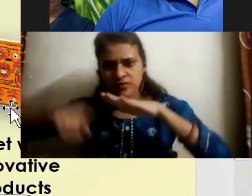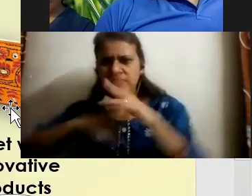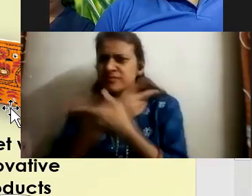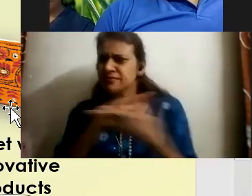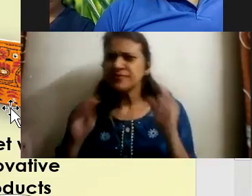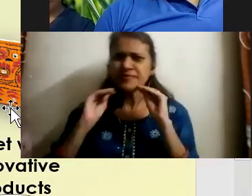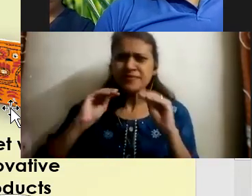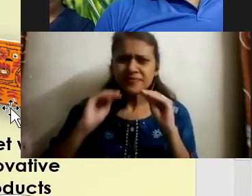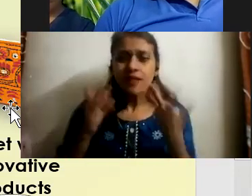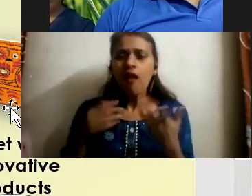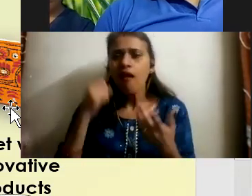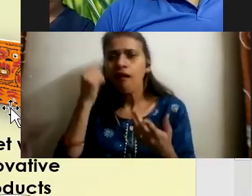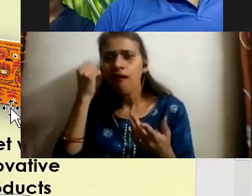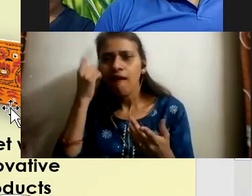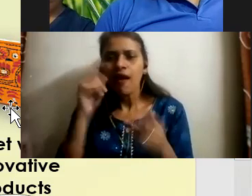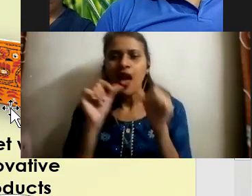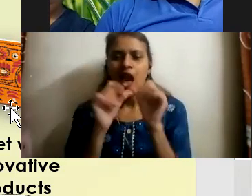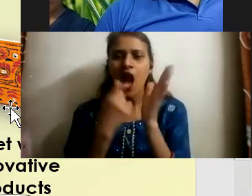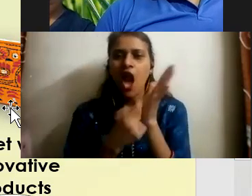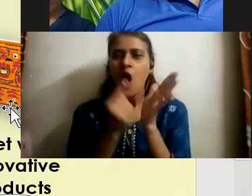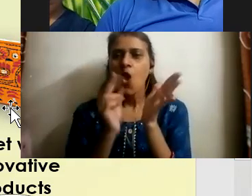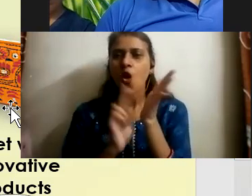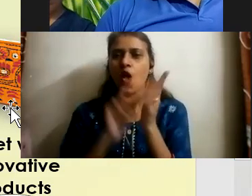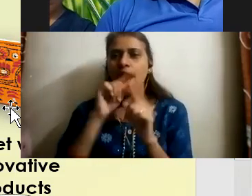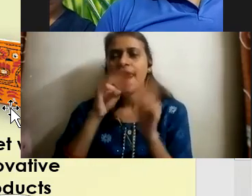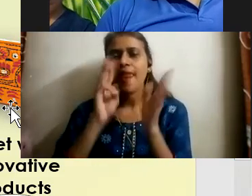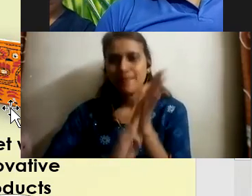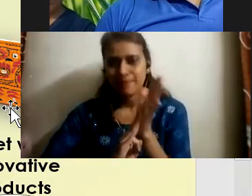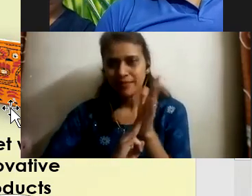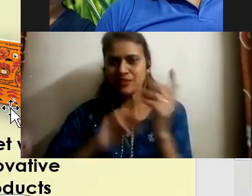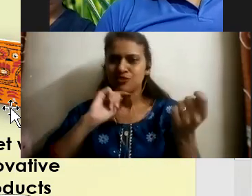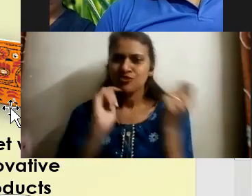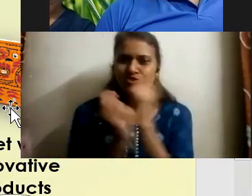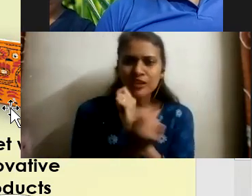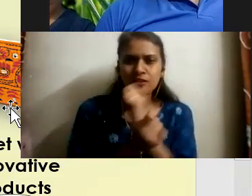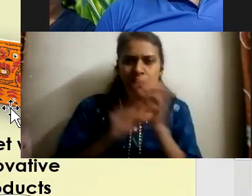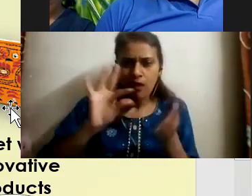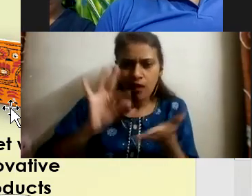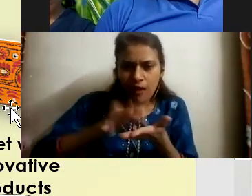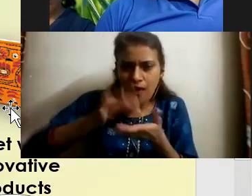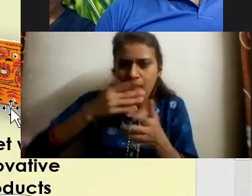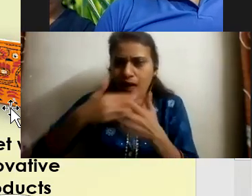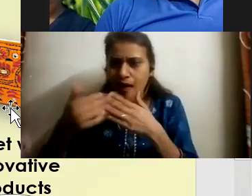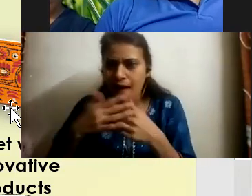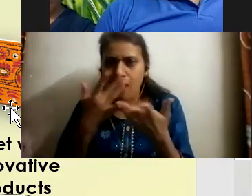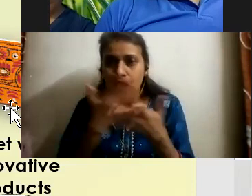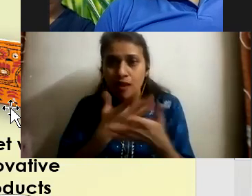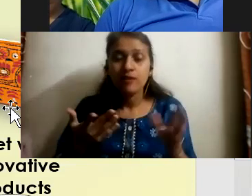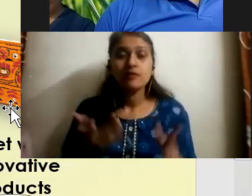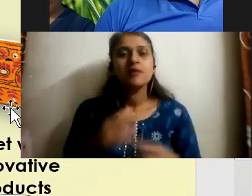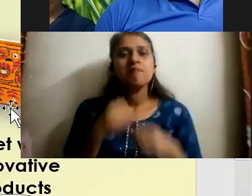how we at Arunim changed those products made it into market oriented products so the kantha embroidery started